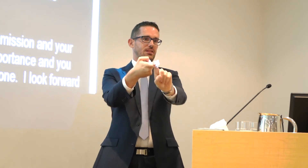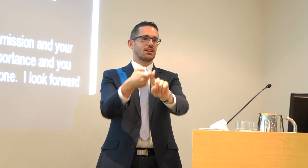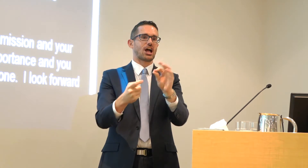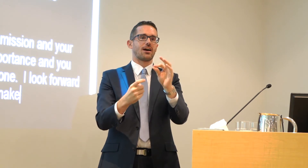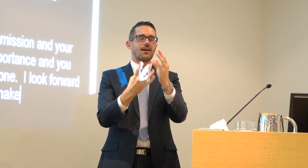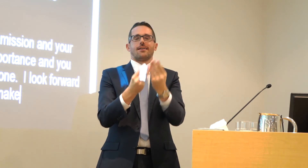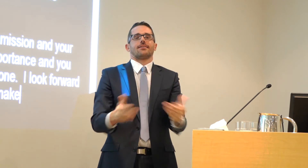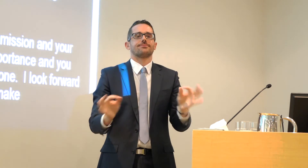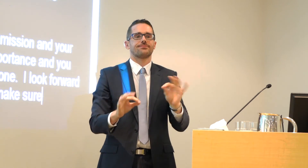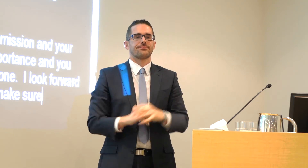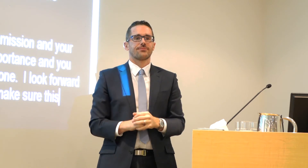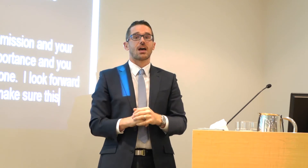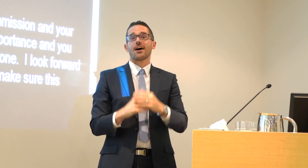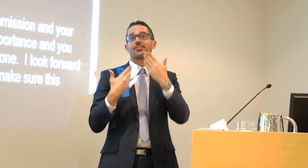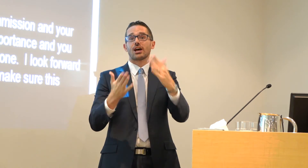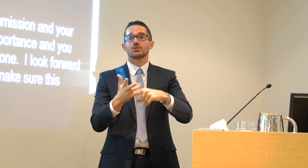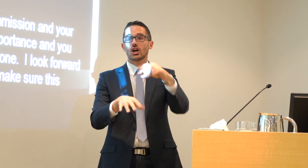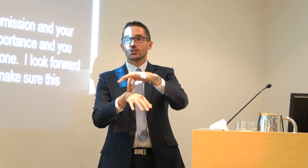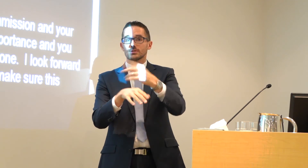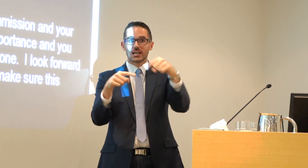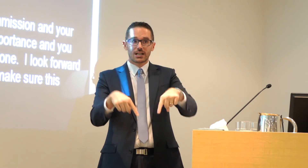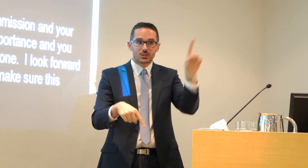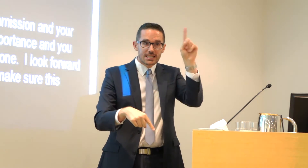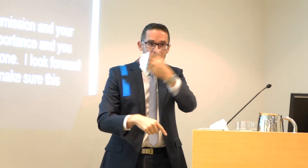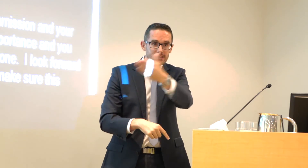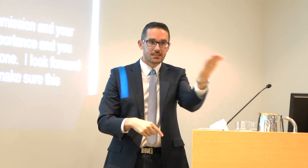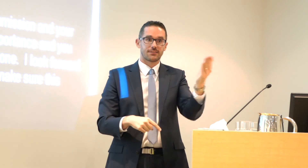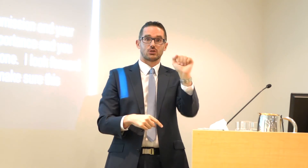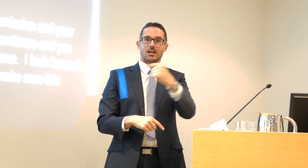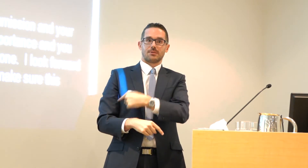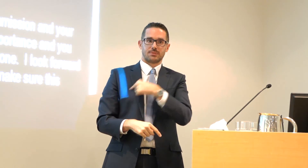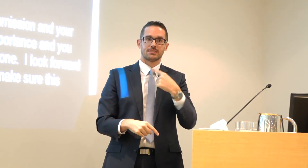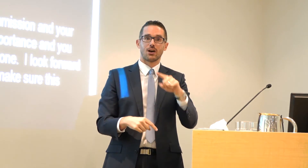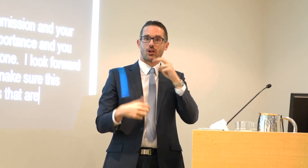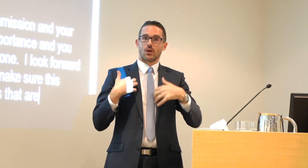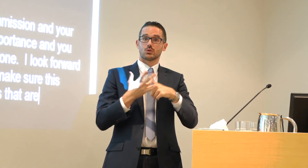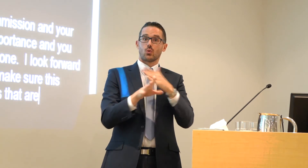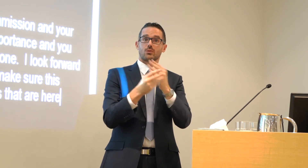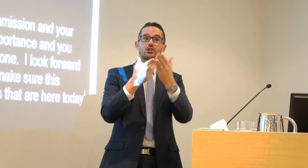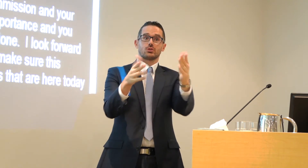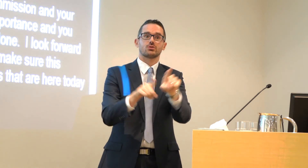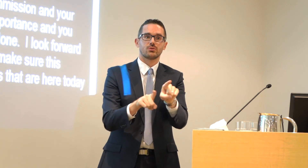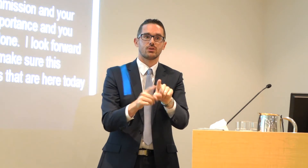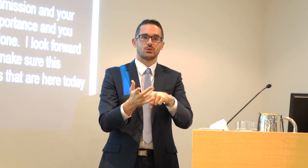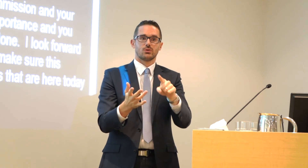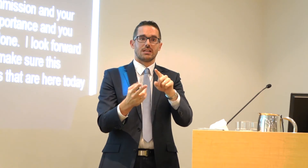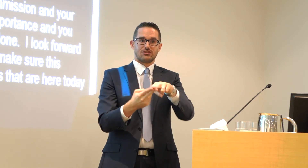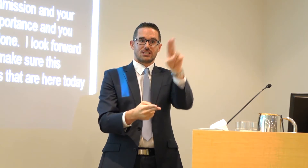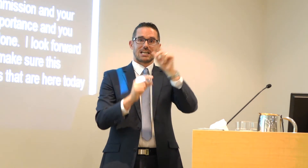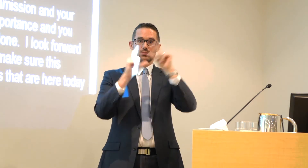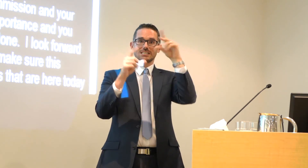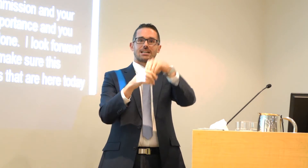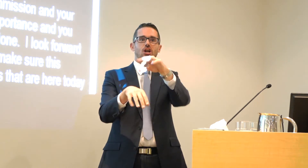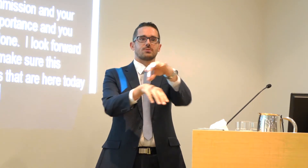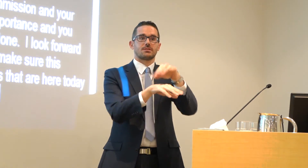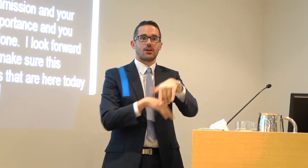this resource is sustainable. So thank you to the hospitals that are here today as well for your commitment and support, and we look forward to working with